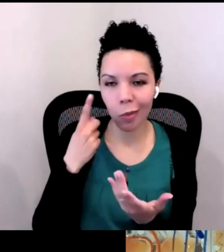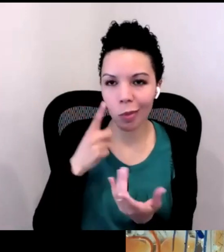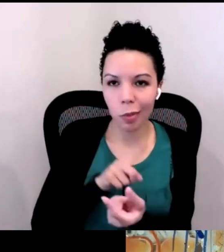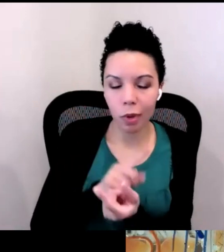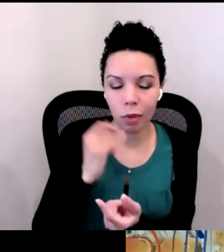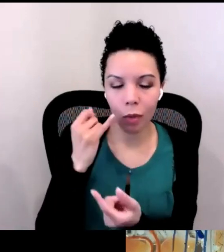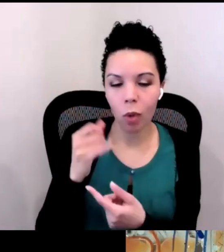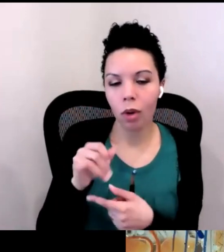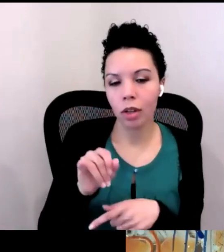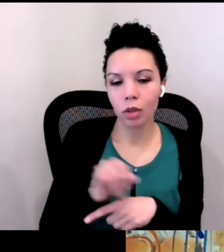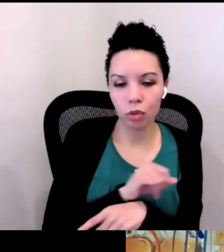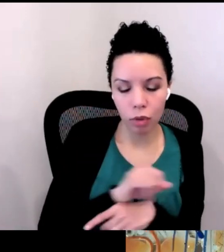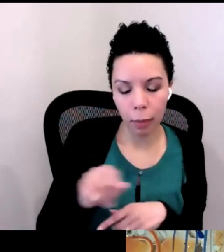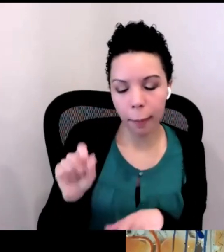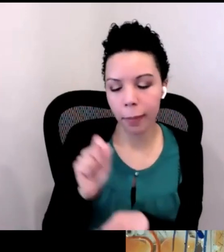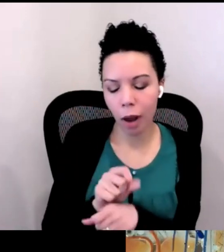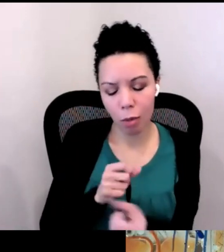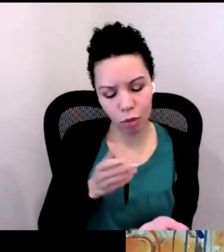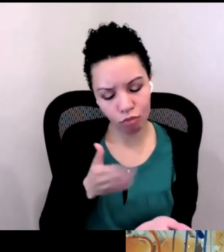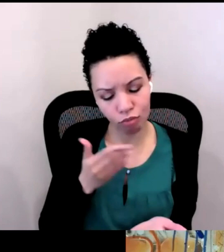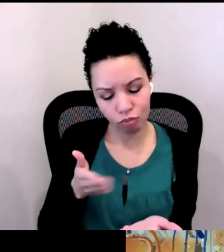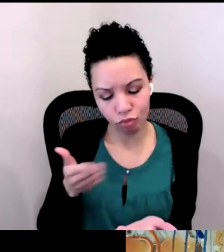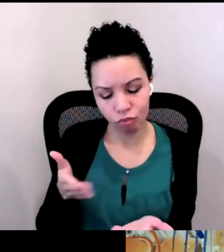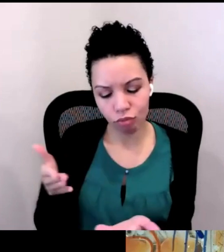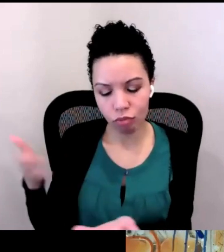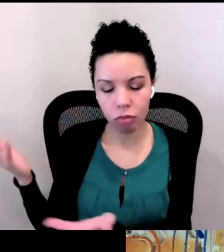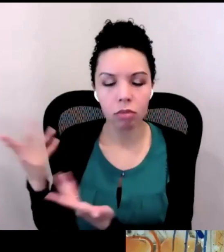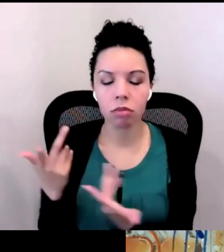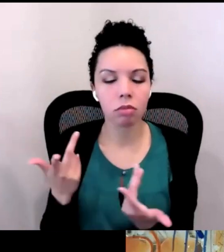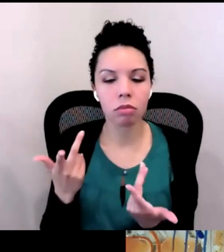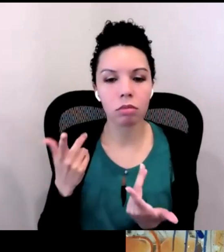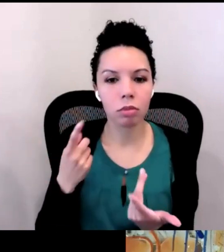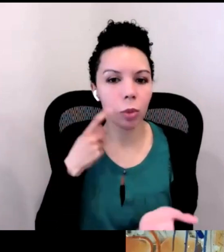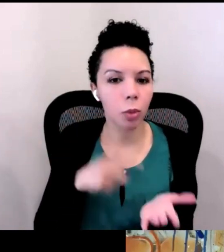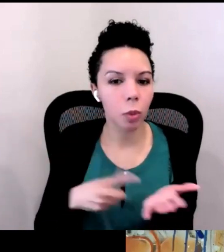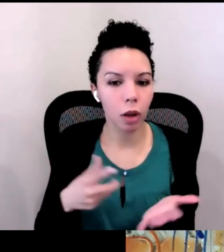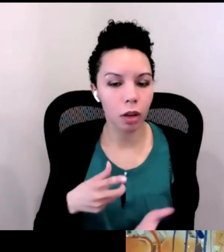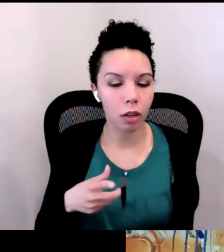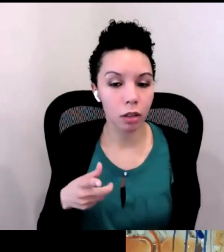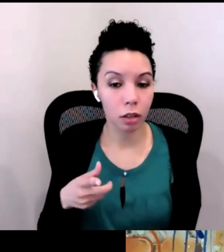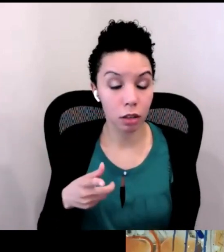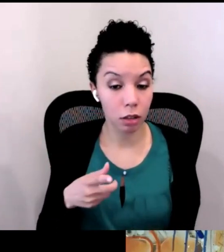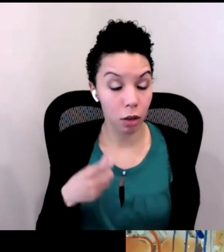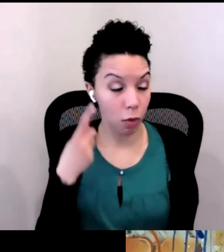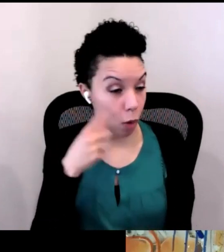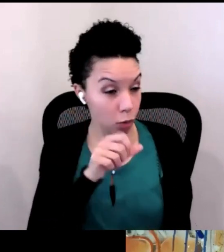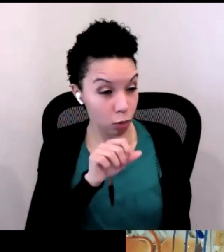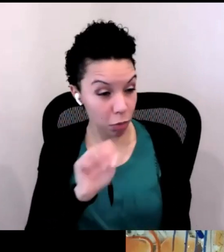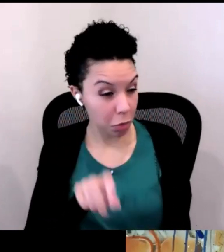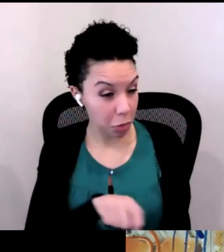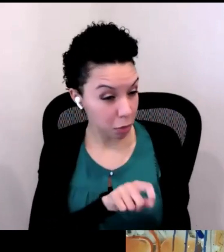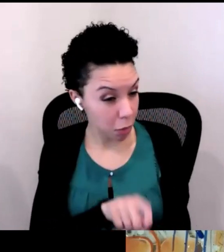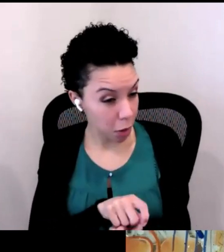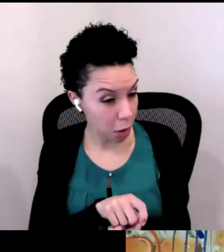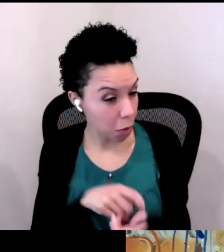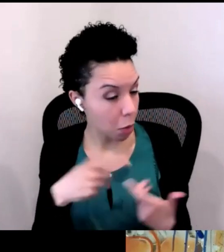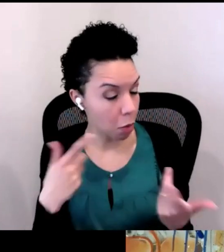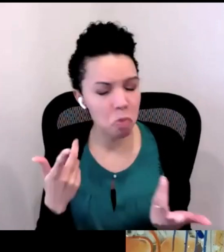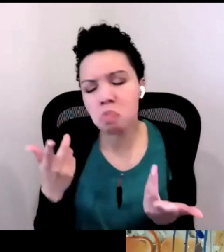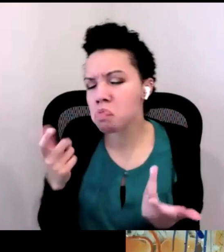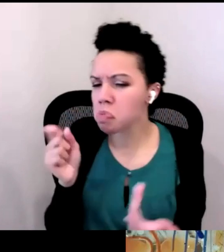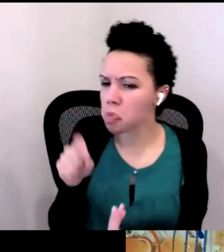you're flipping through? What things would jump out to you? For social media specifically? Or just, yes, or